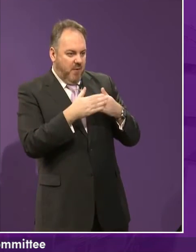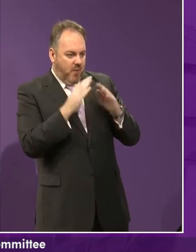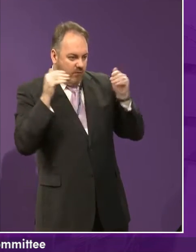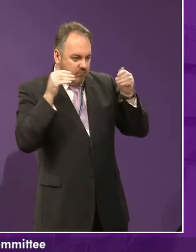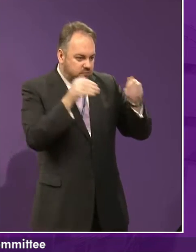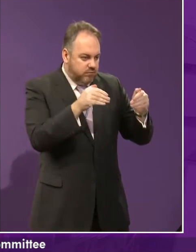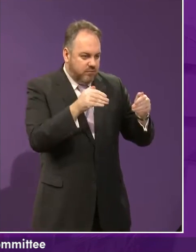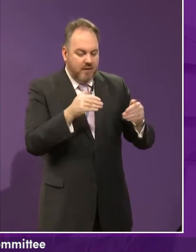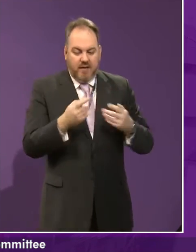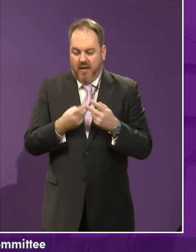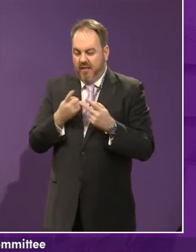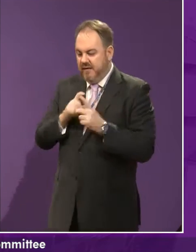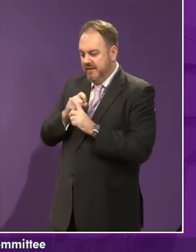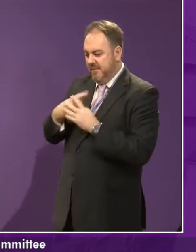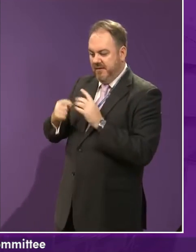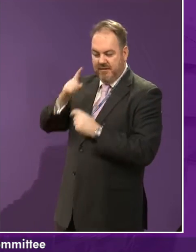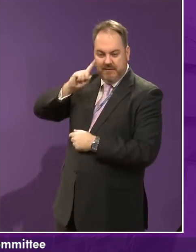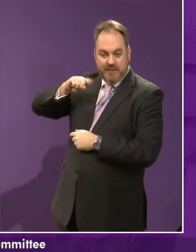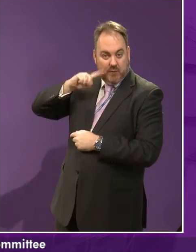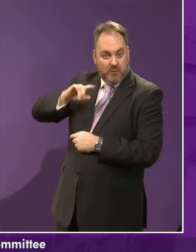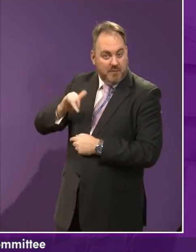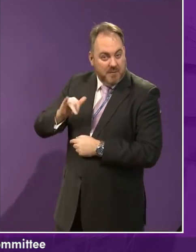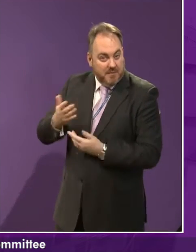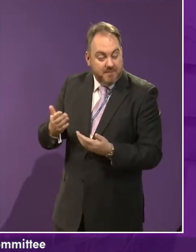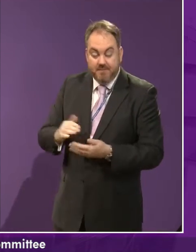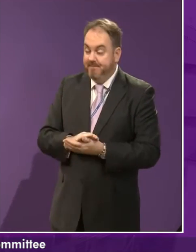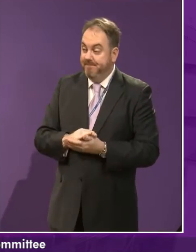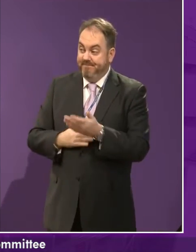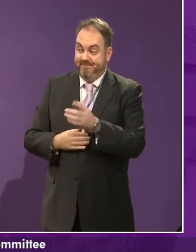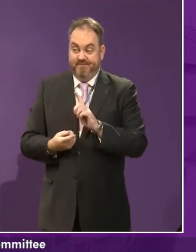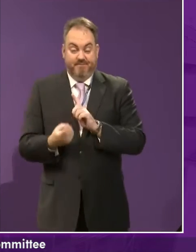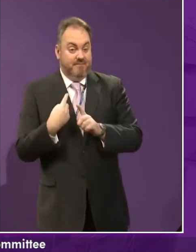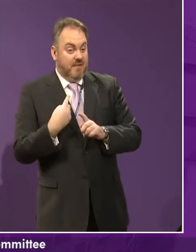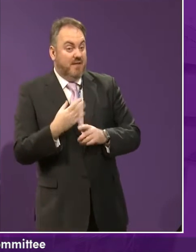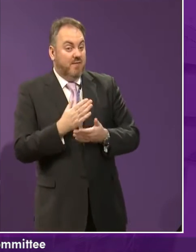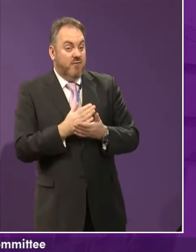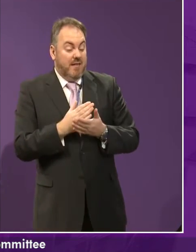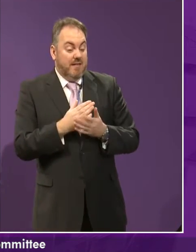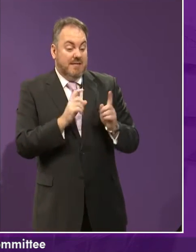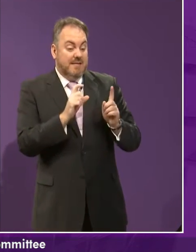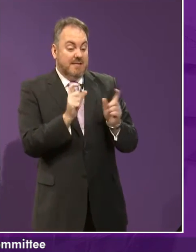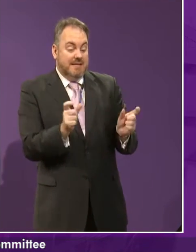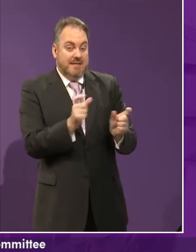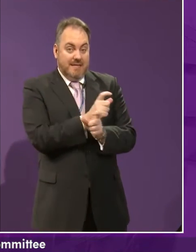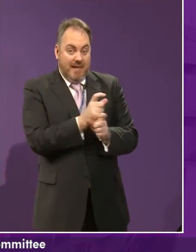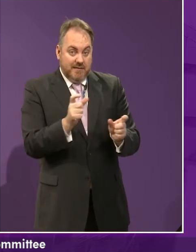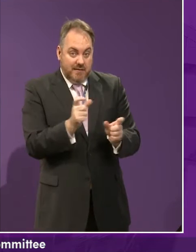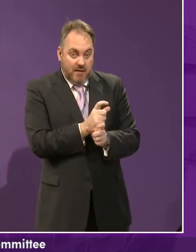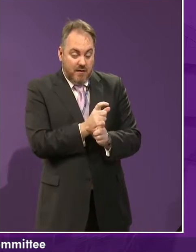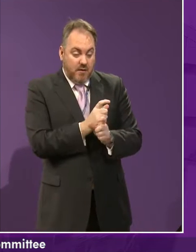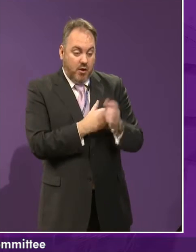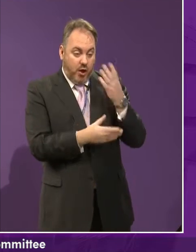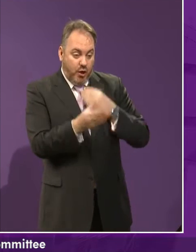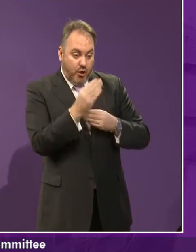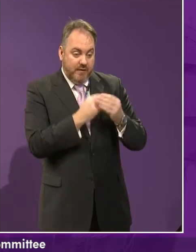in with that in terms of, and yeah, you're absolutely right. I think dyslexia and specific learning difficulties is